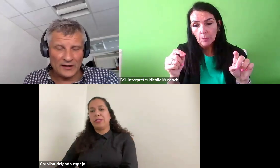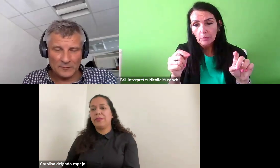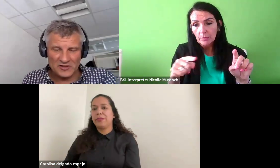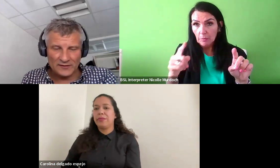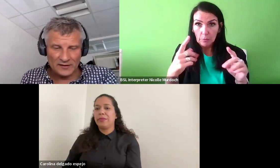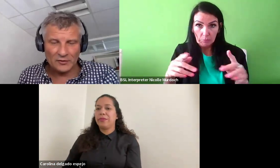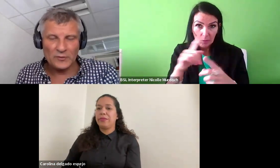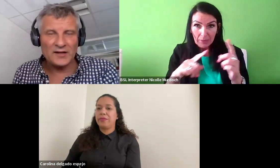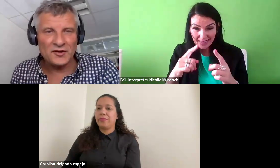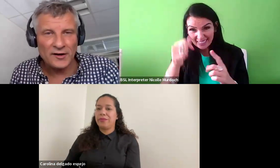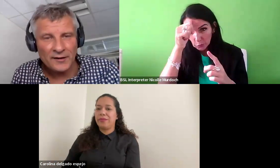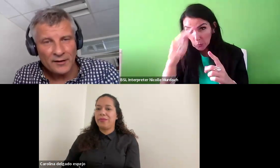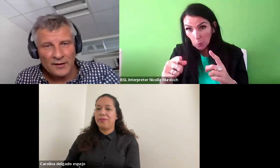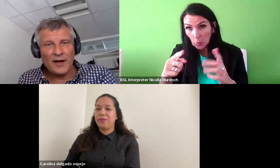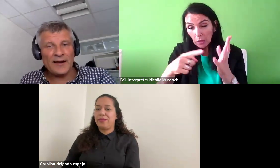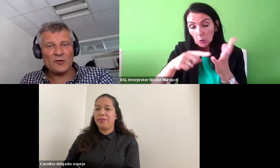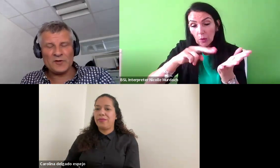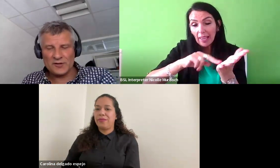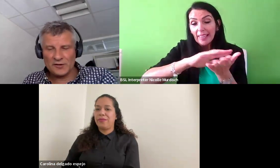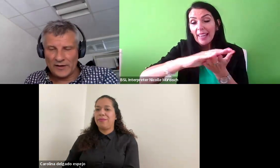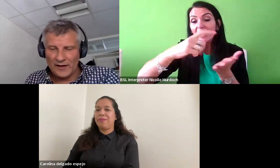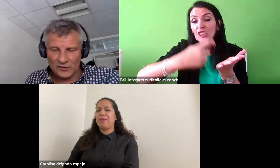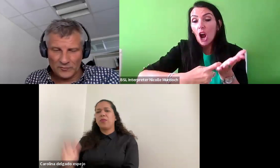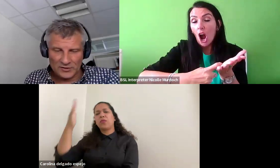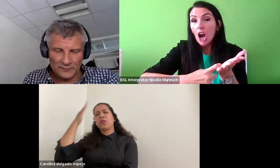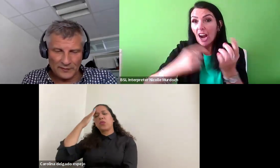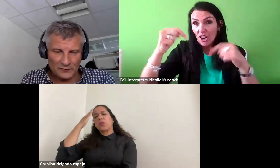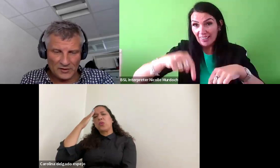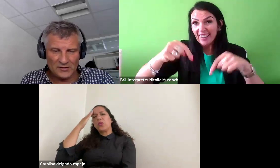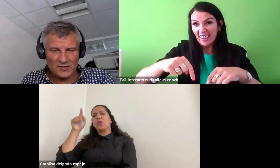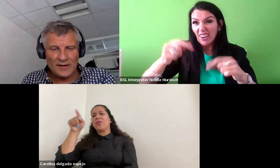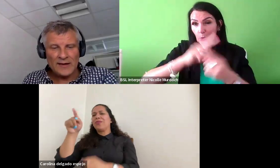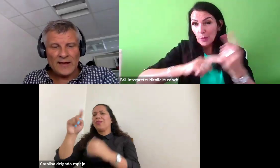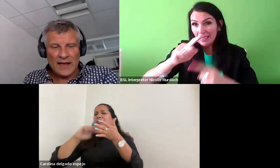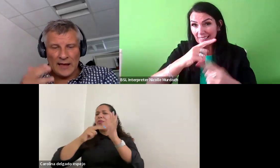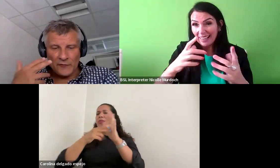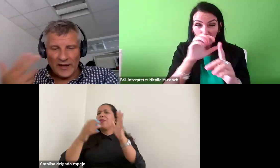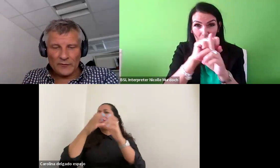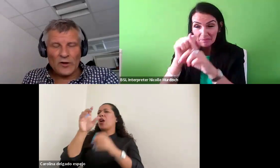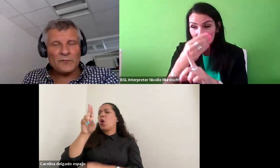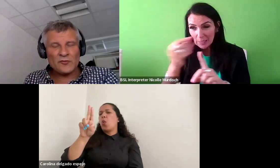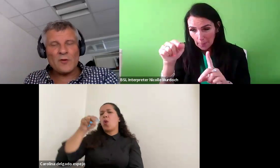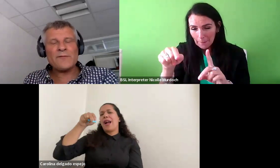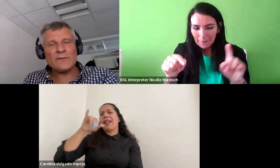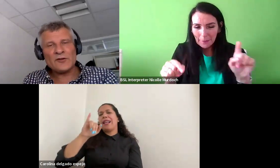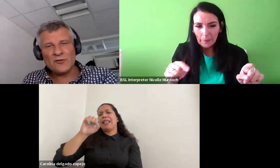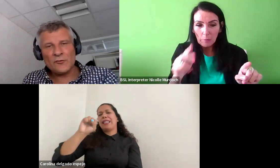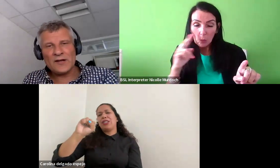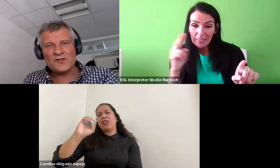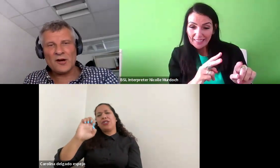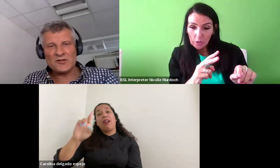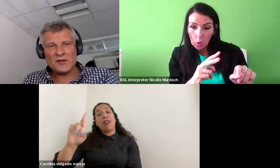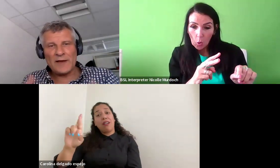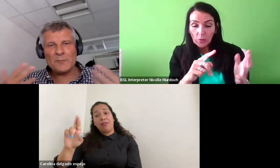meeting today representing UNHCR, the High Commissioner, the UN High Commissioner for Refugees. What we saw, in fact, was